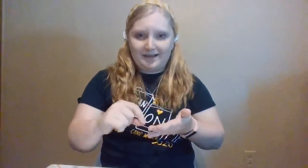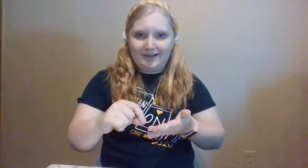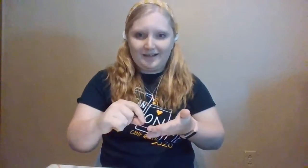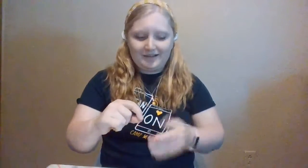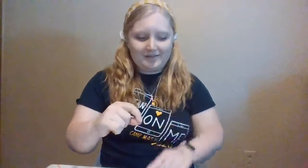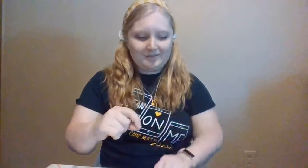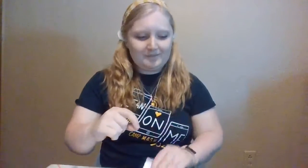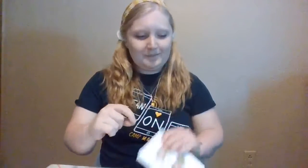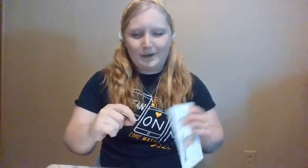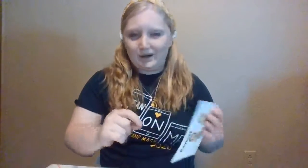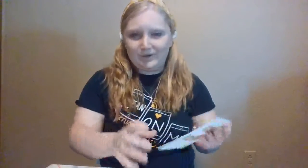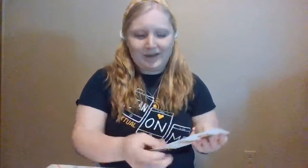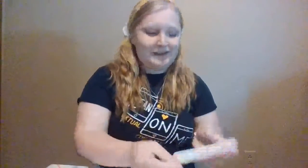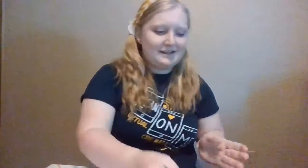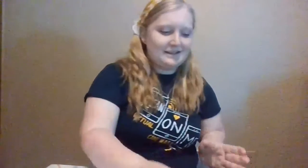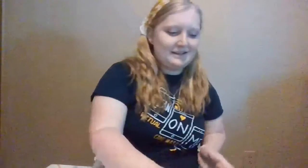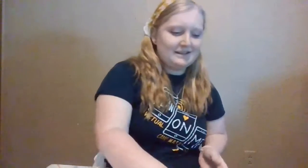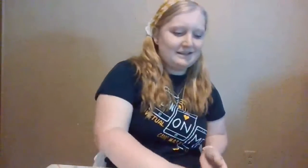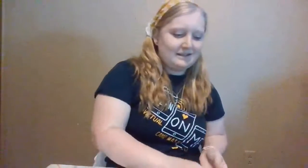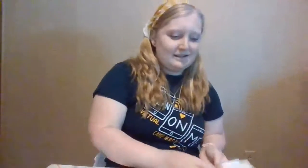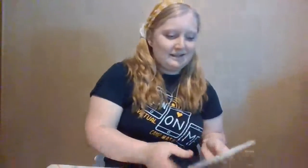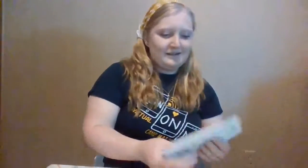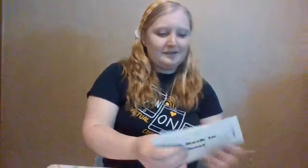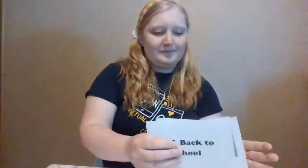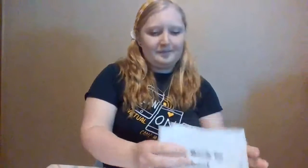Pencil. Perfect.